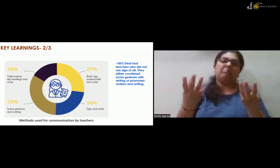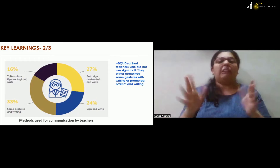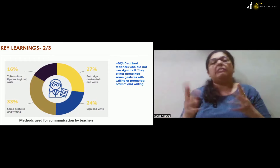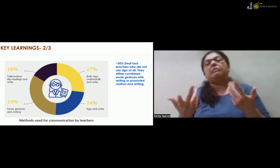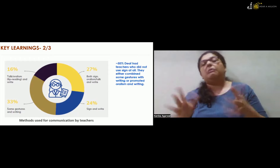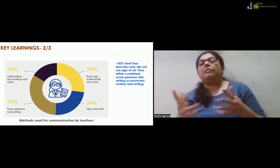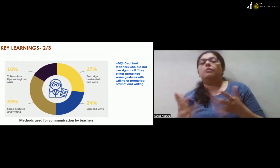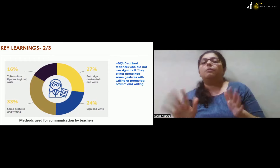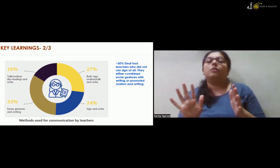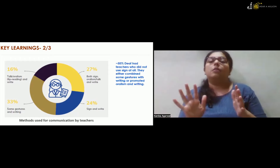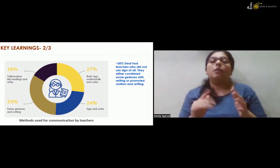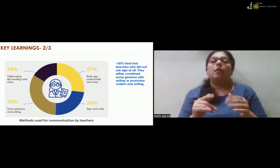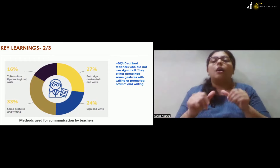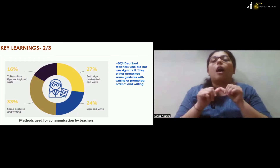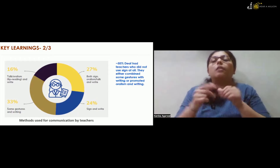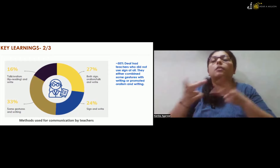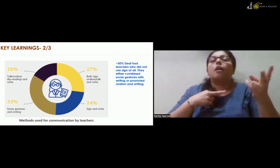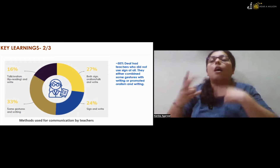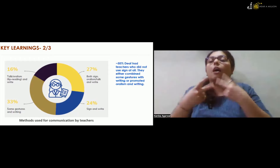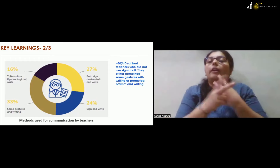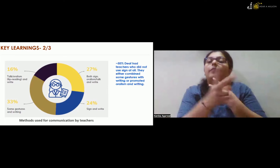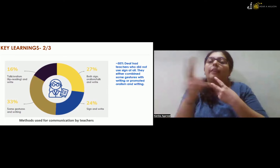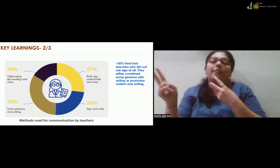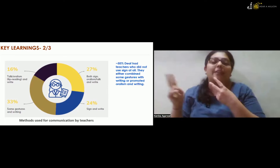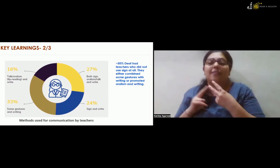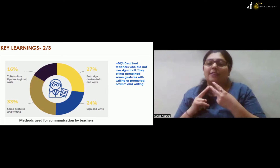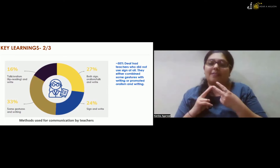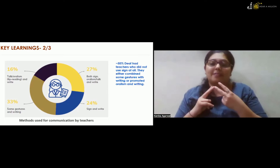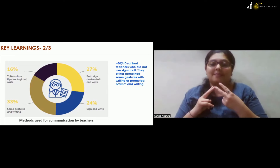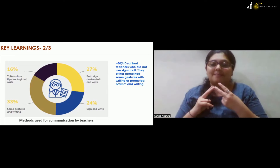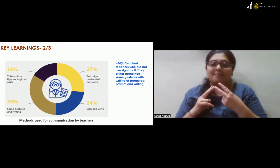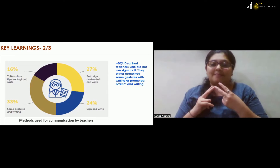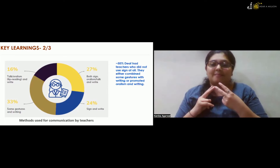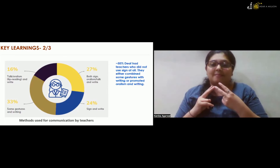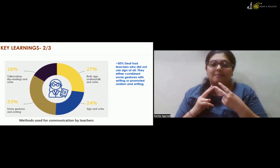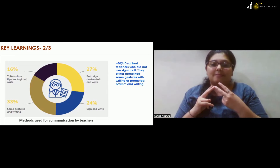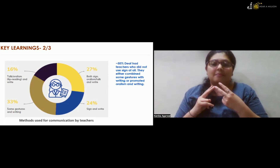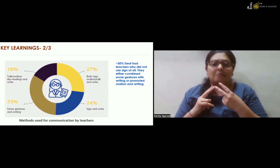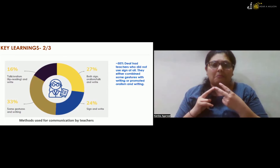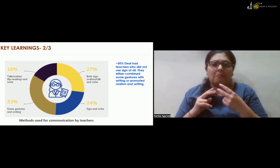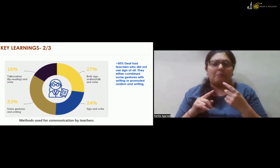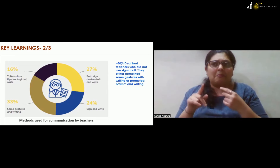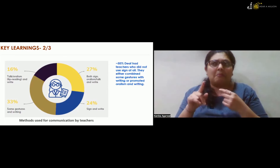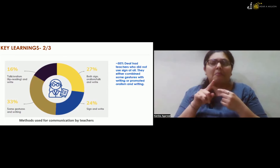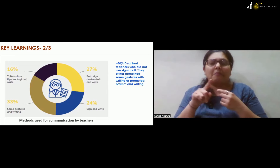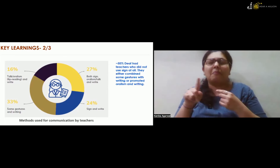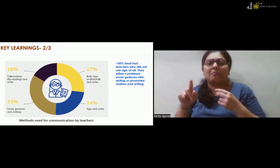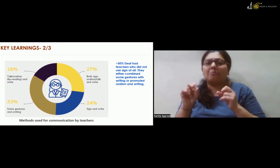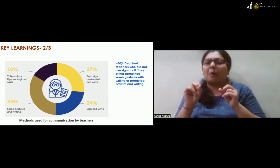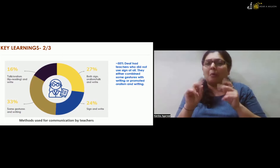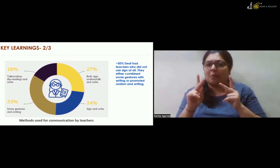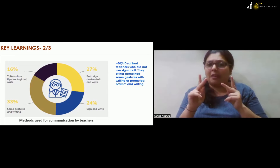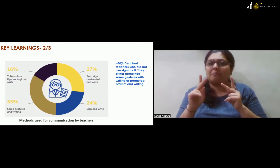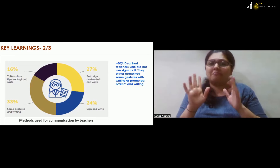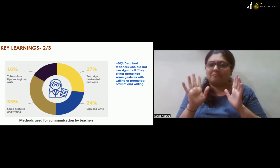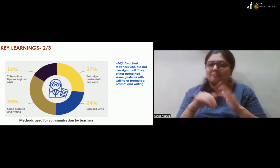speak, we write, we draw some gestures. So the answers were varied.